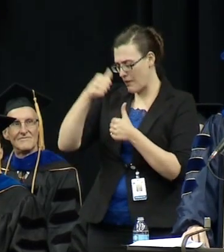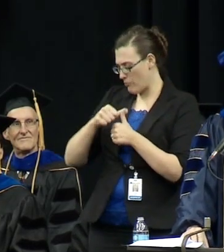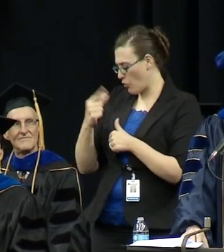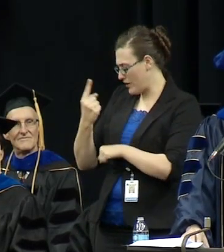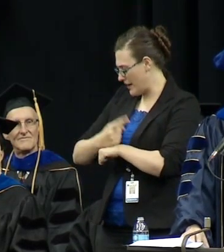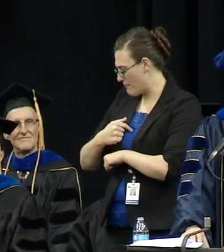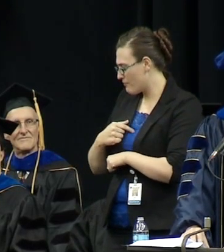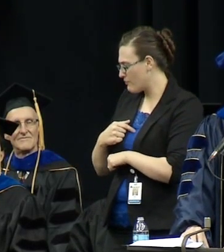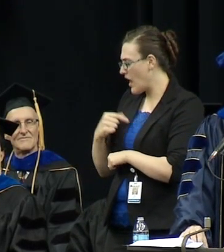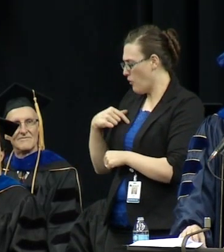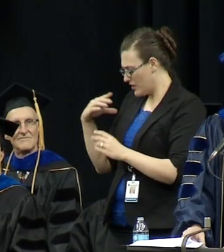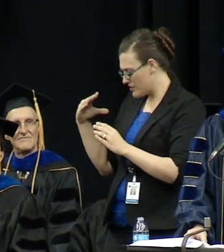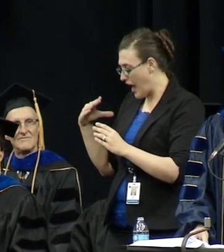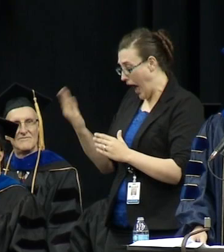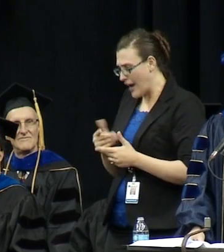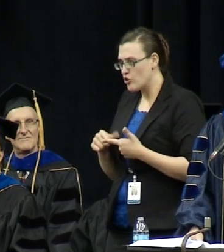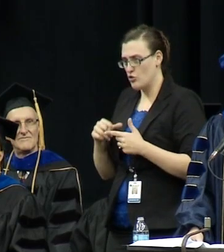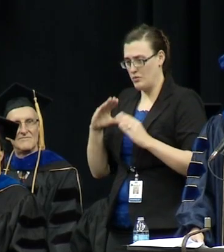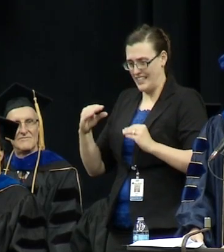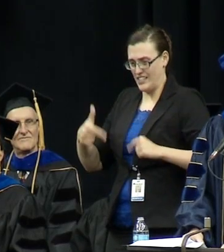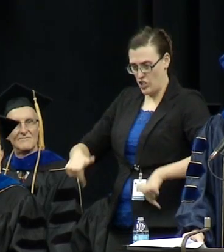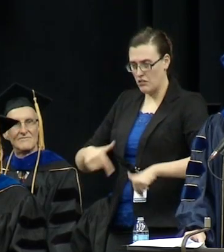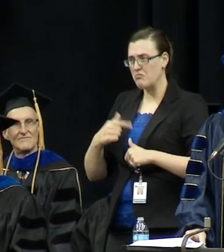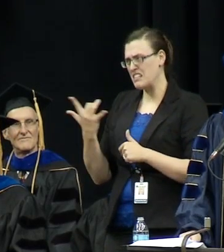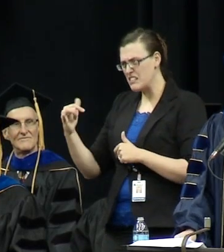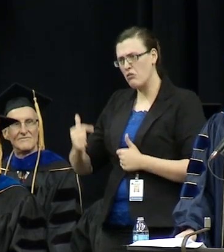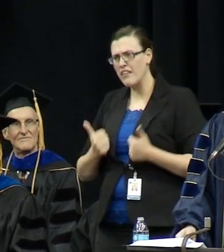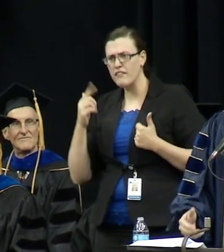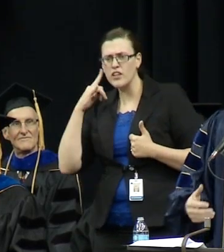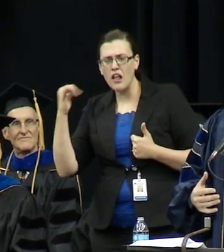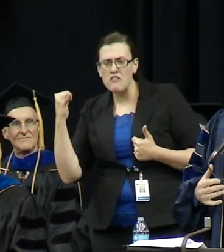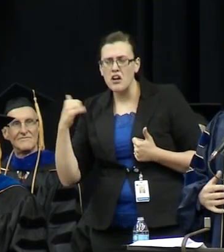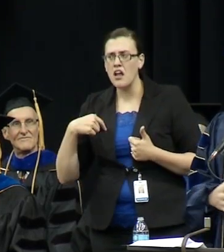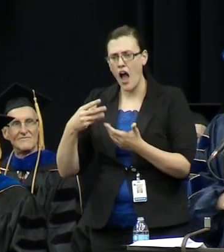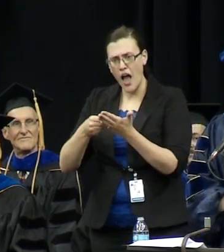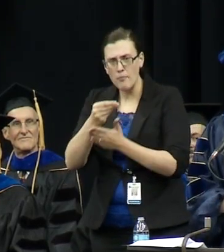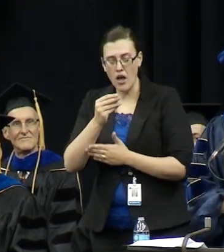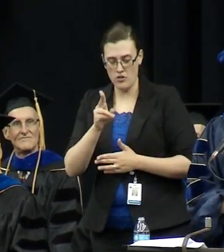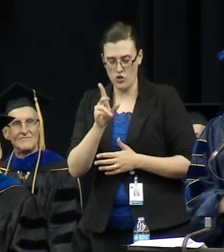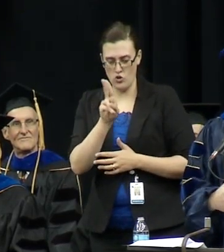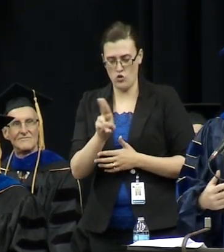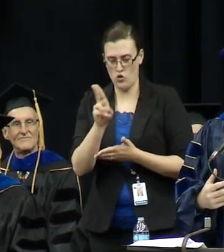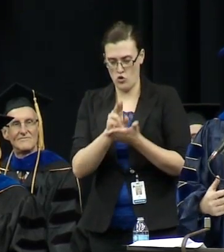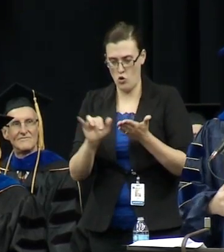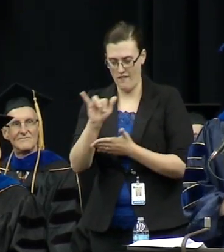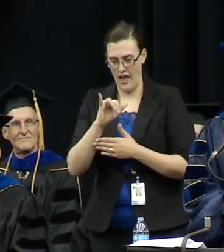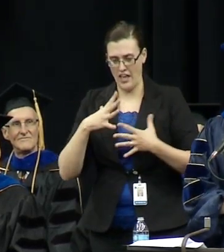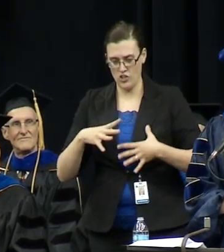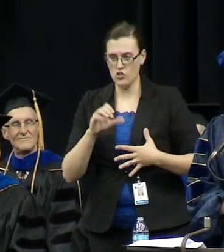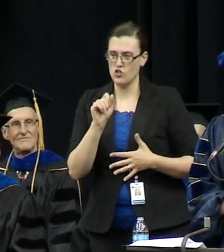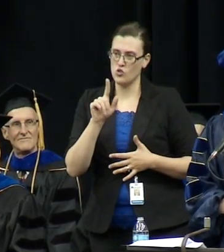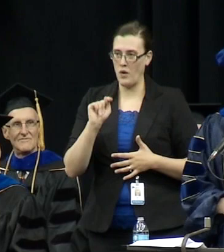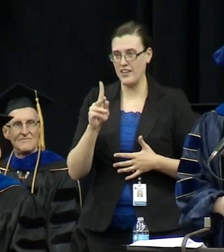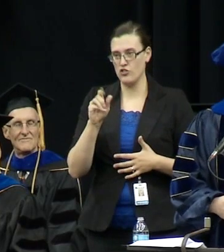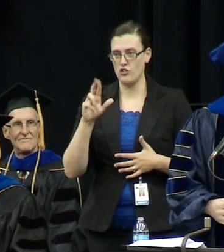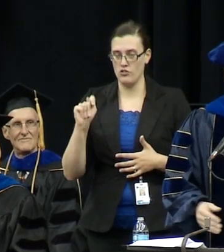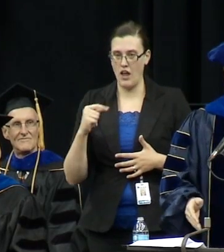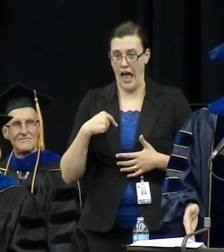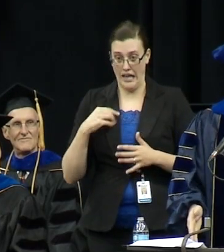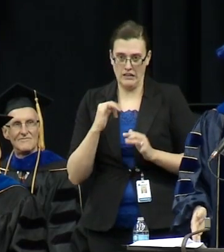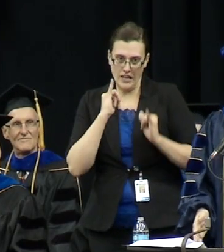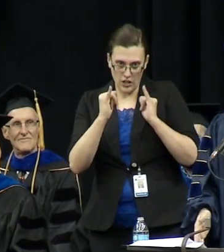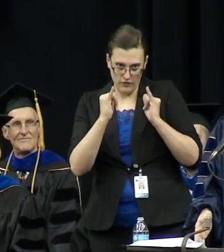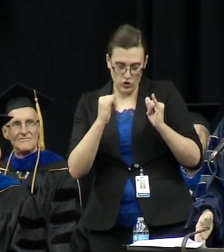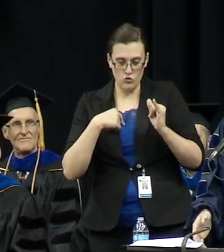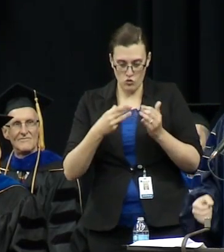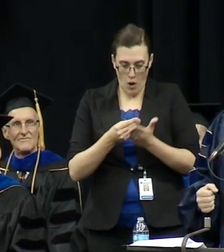teach here at Iowa. I was still living in California, and I had bought a University of Iowa sweatshirt when I had interviewed here for the job. So the